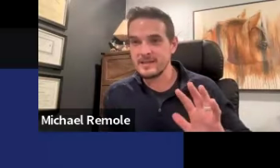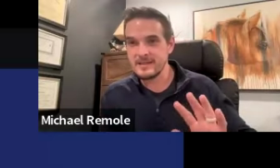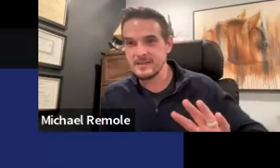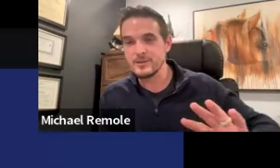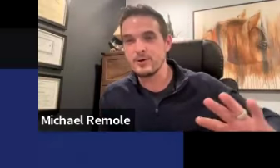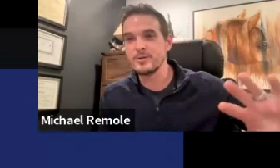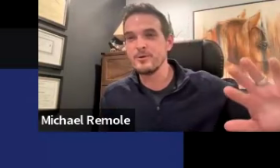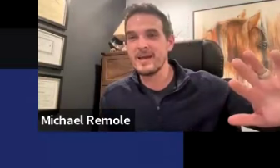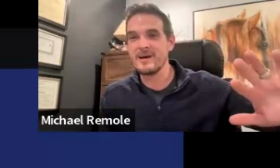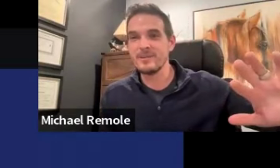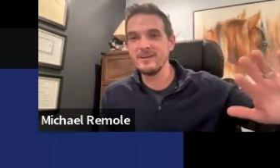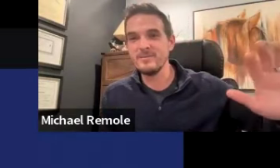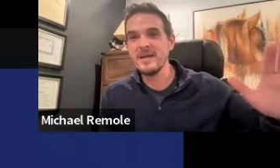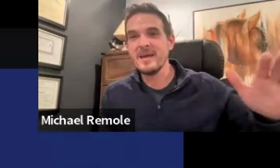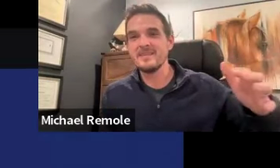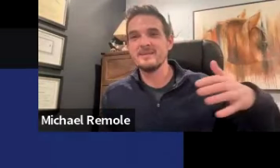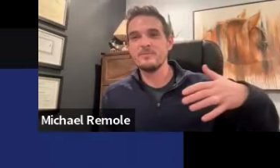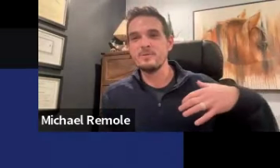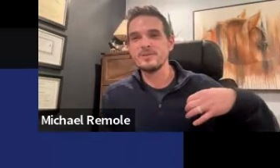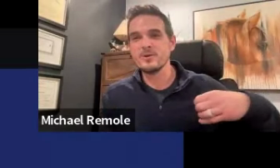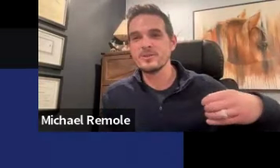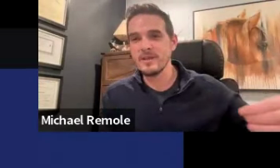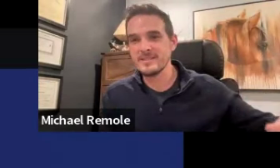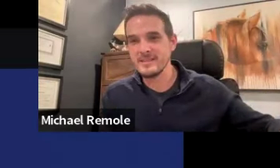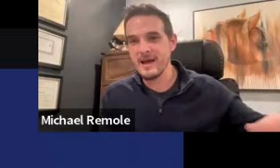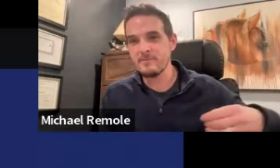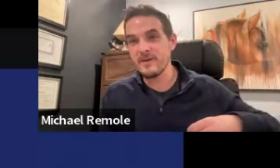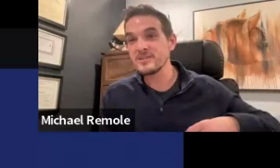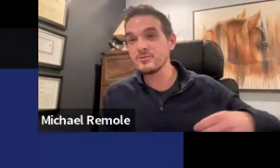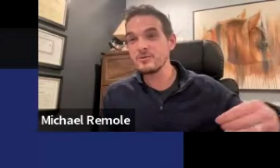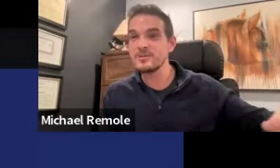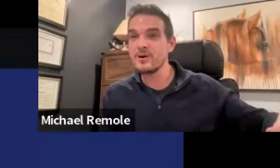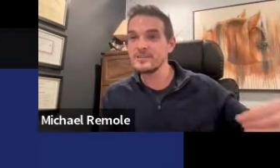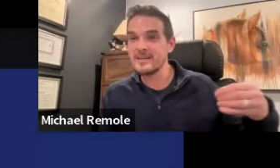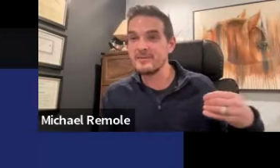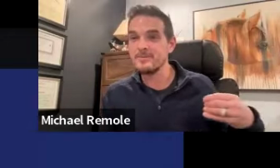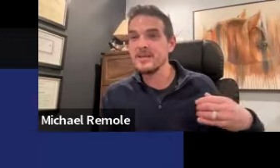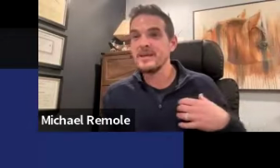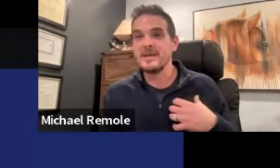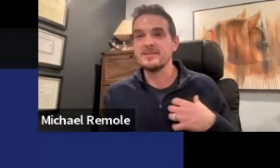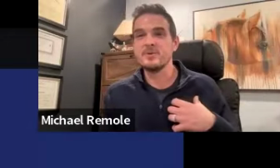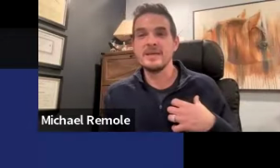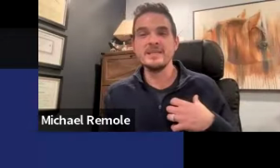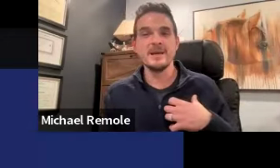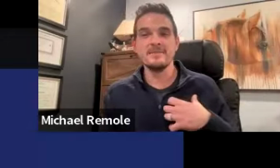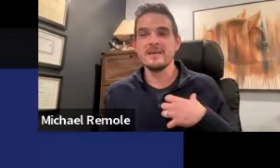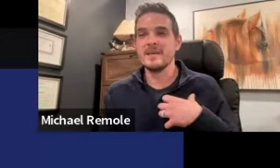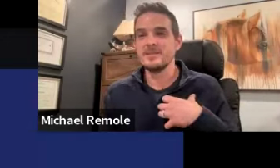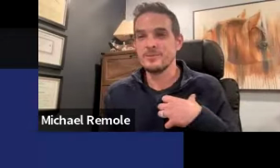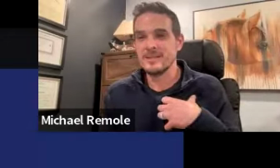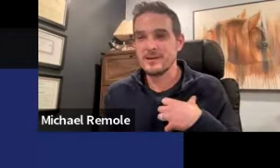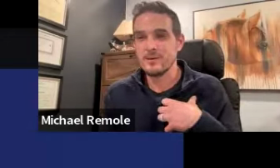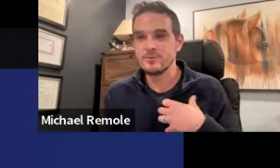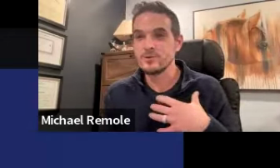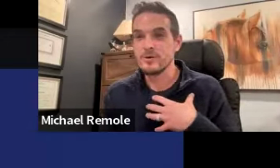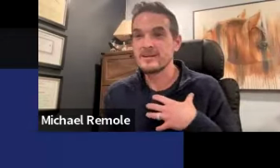dog, then the dog would go hang out with him. And then we would start to play, fetch with the dog together. And so anytime I